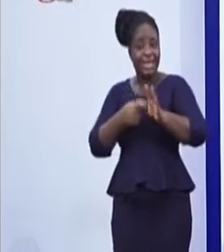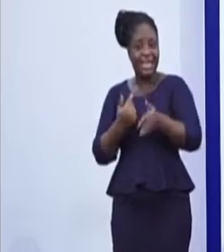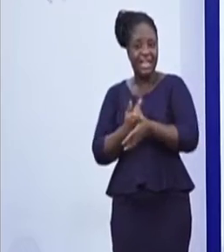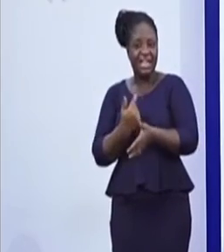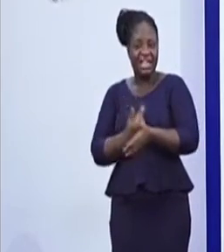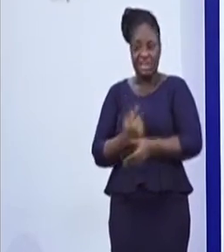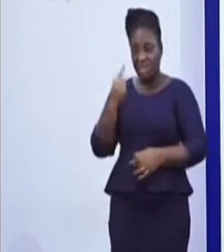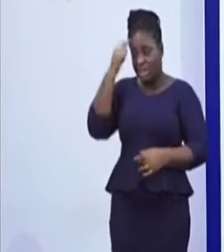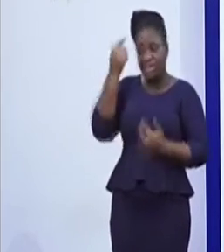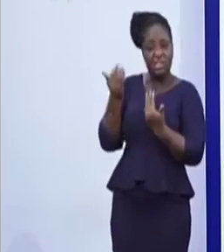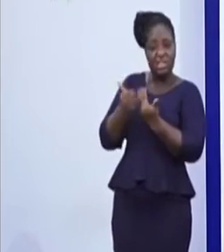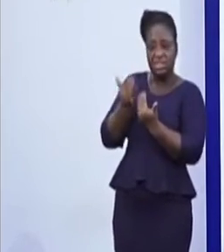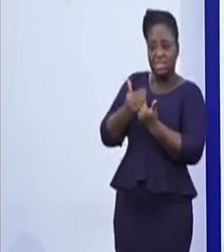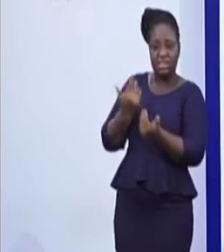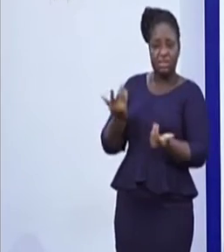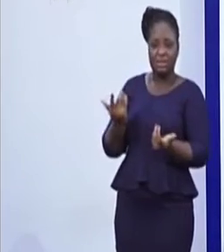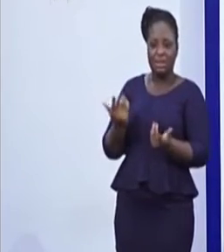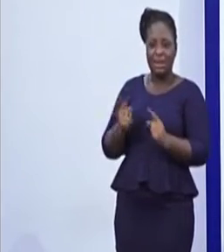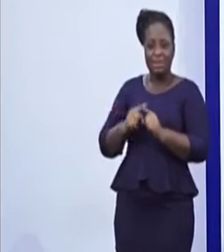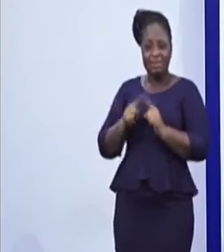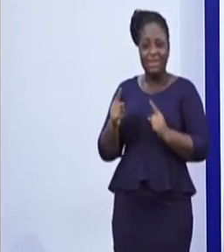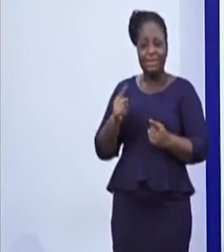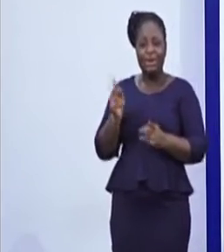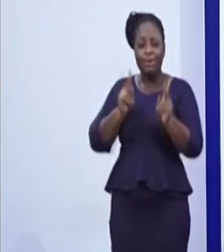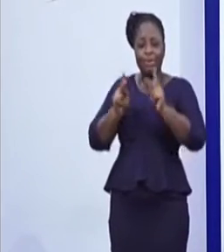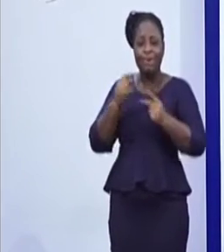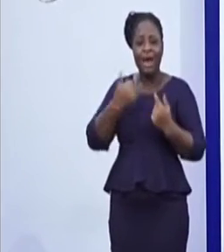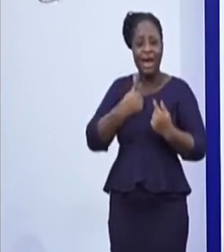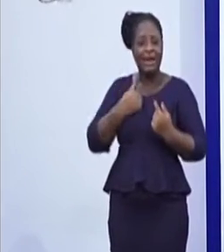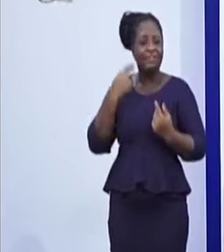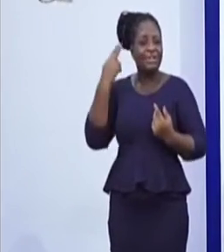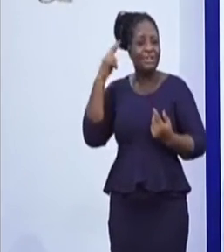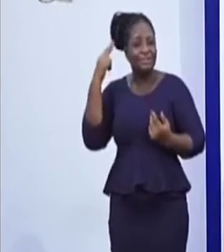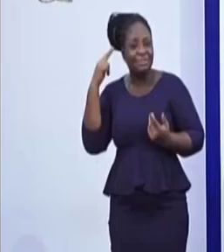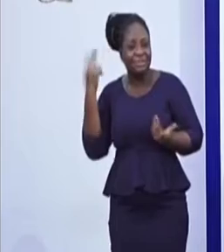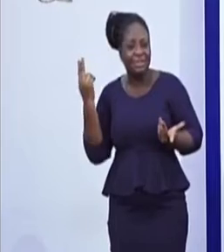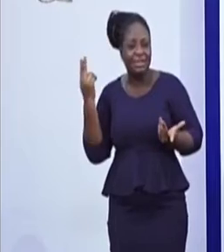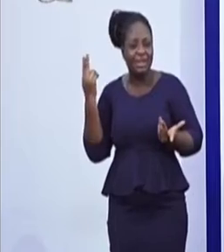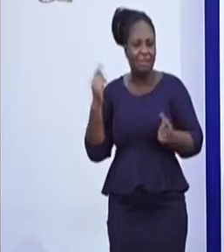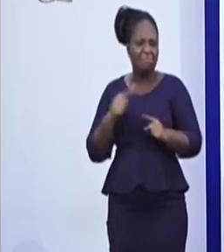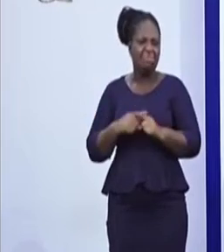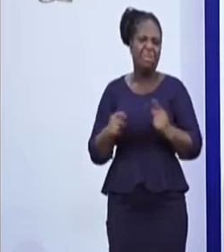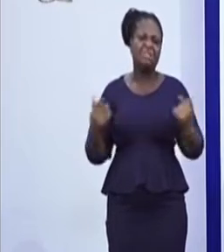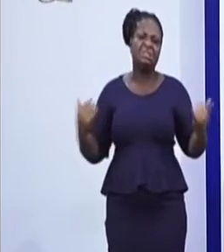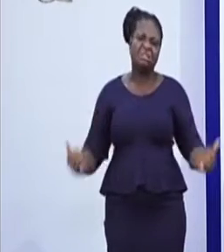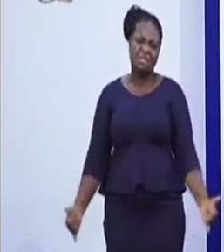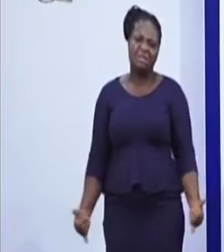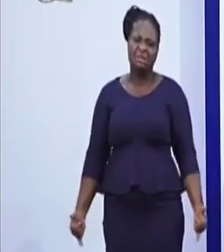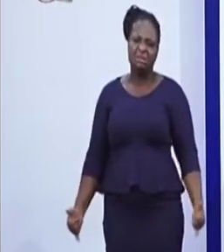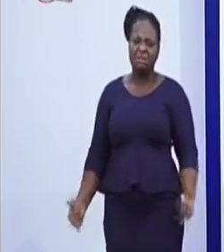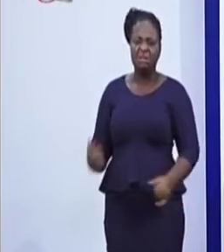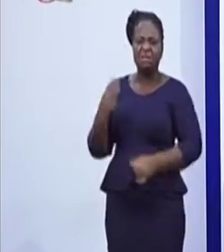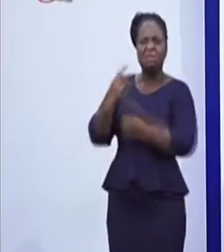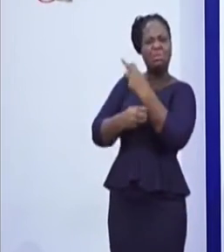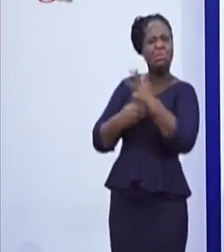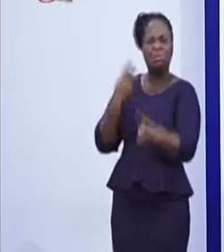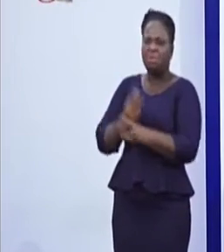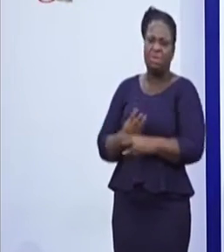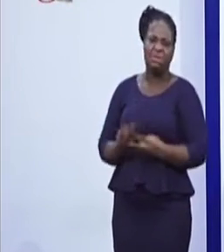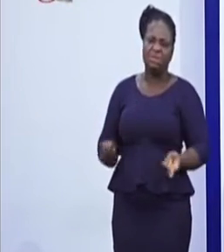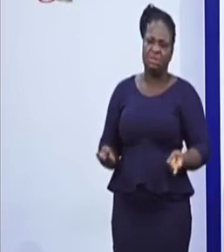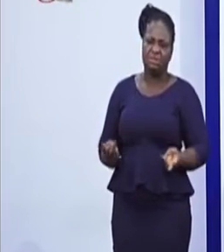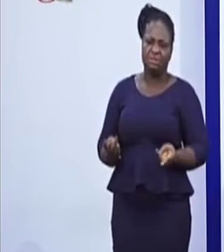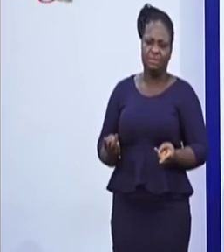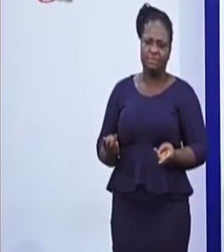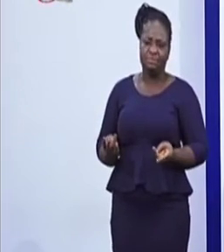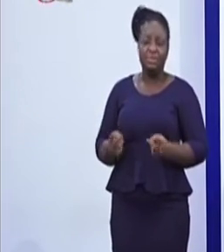have-been disease, because it was those who had a history of travel who were having it. But now it is in the wider